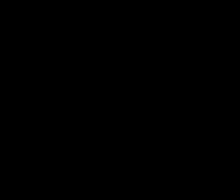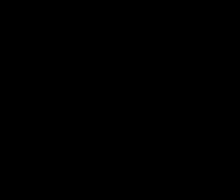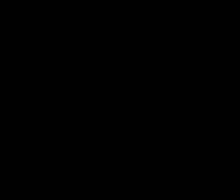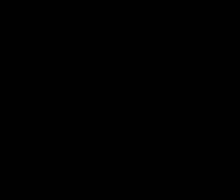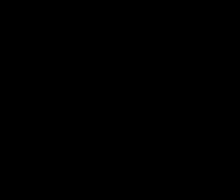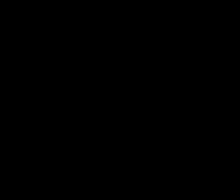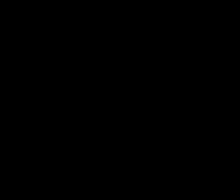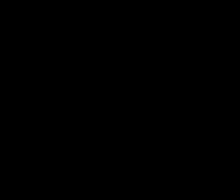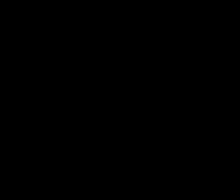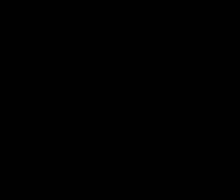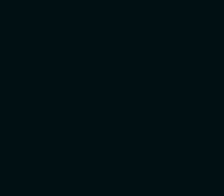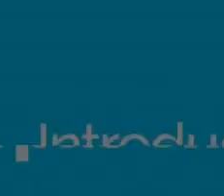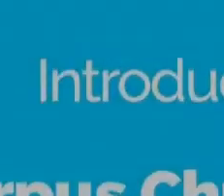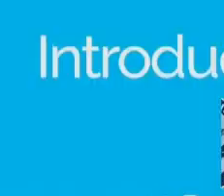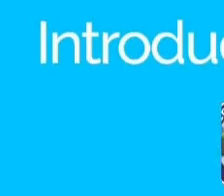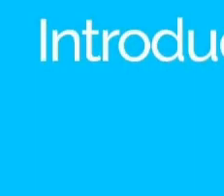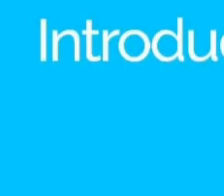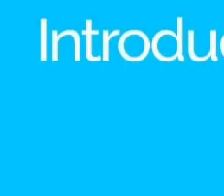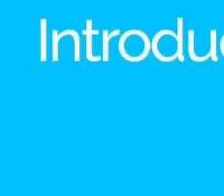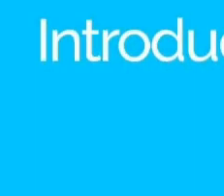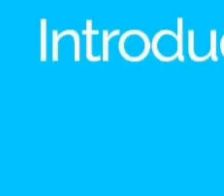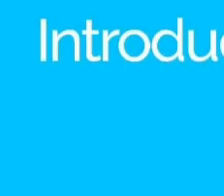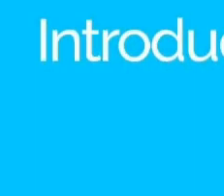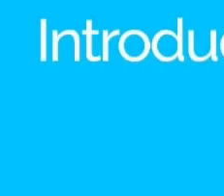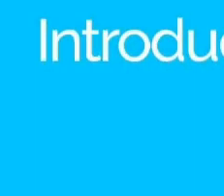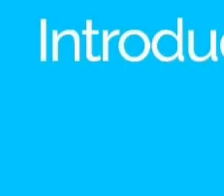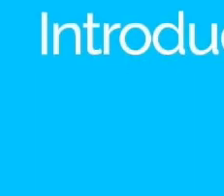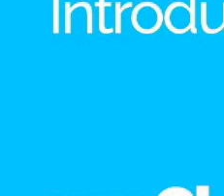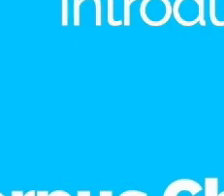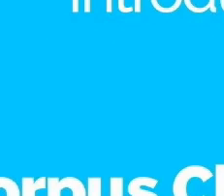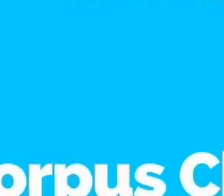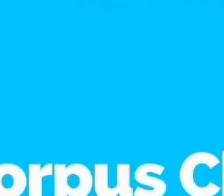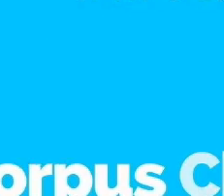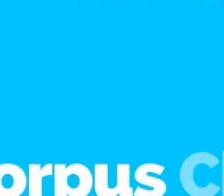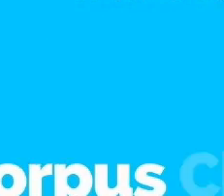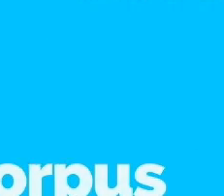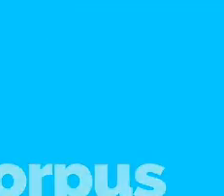Pay your utility bill or report a pothole right at your fingertips.